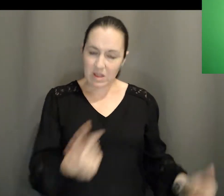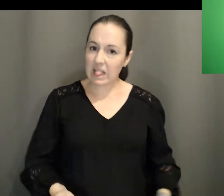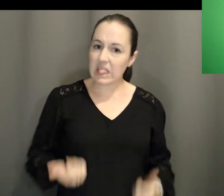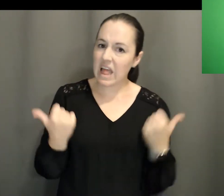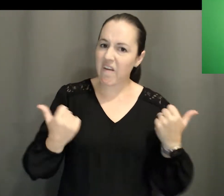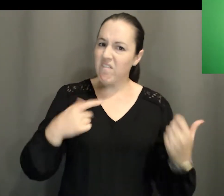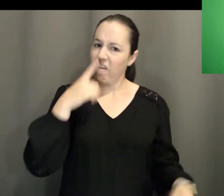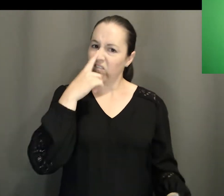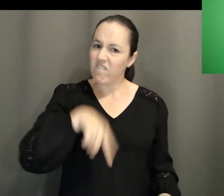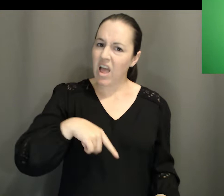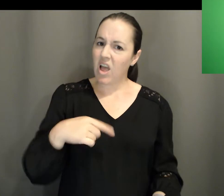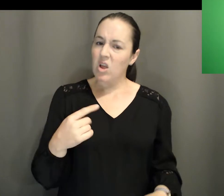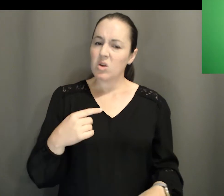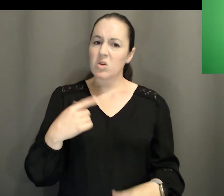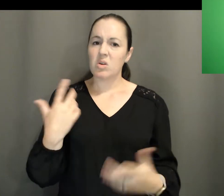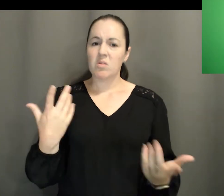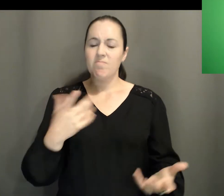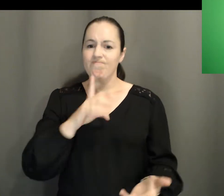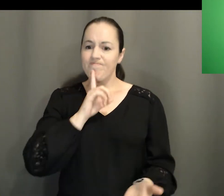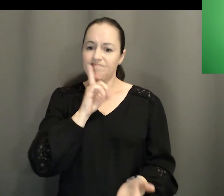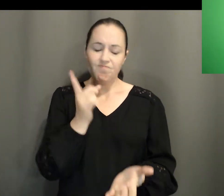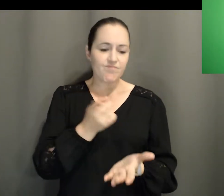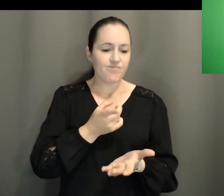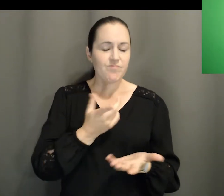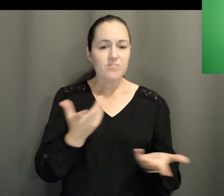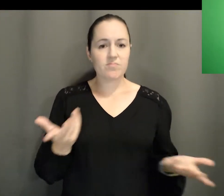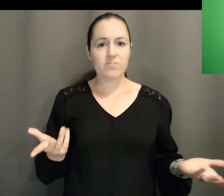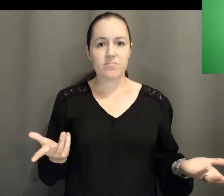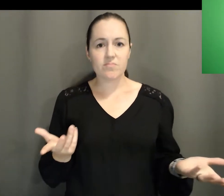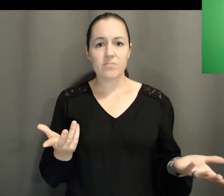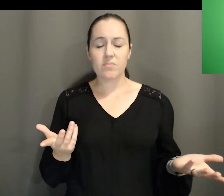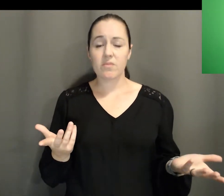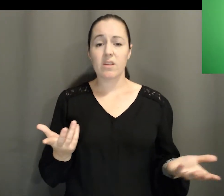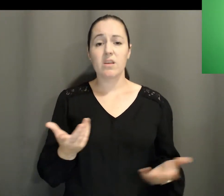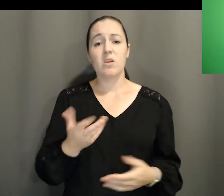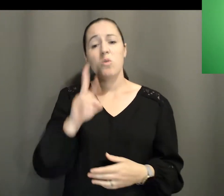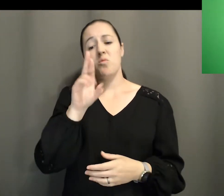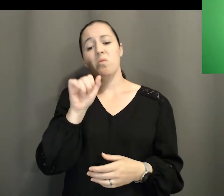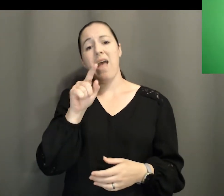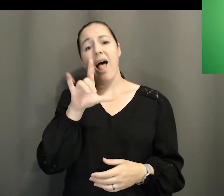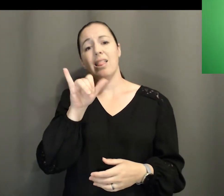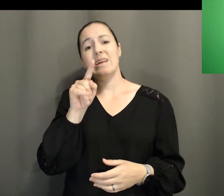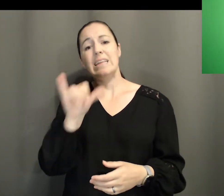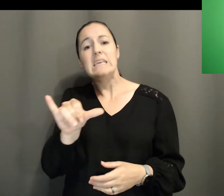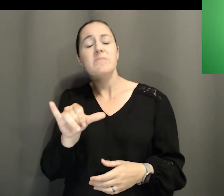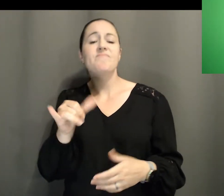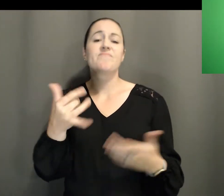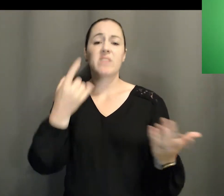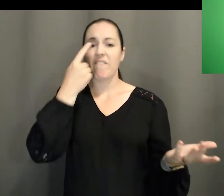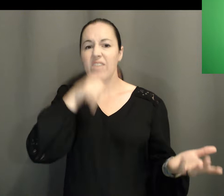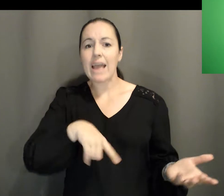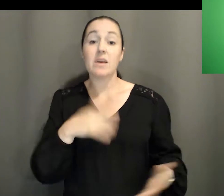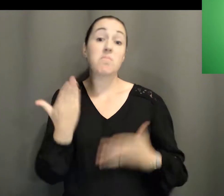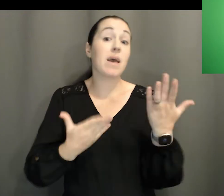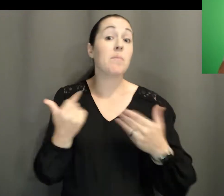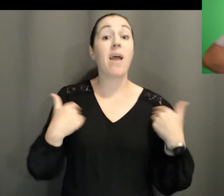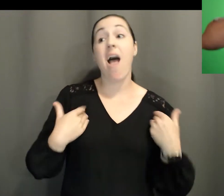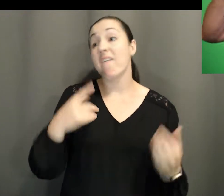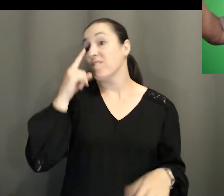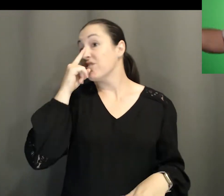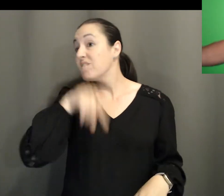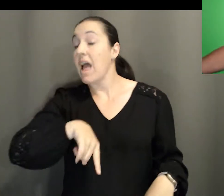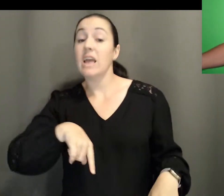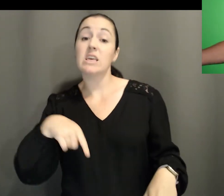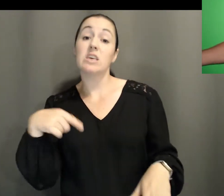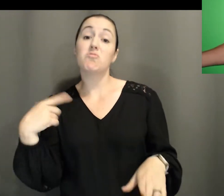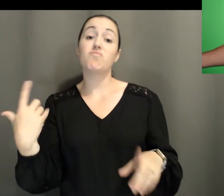you see, it's fake. That we're living in a false reality, that we truly don't believe that. We maybe have put